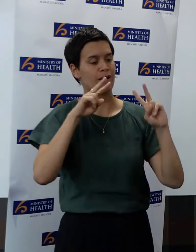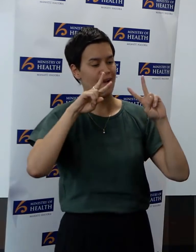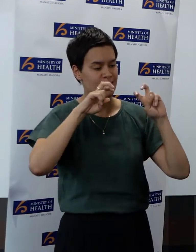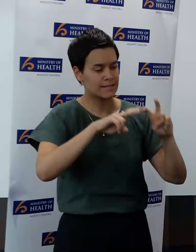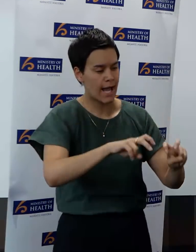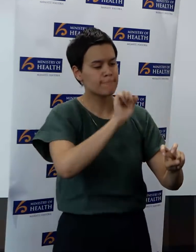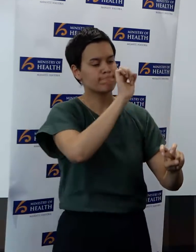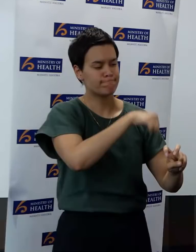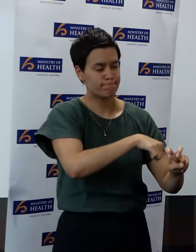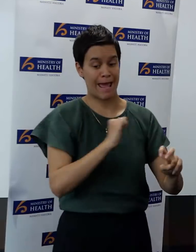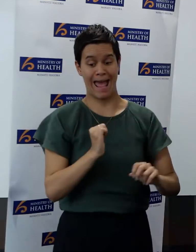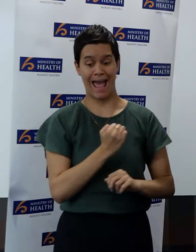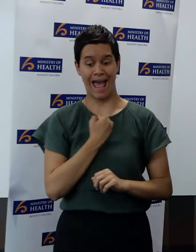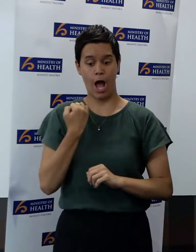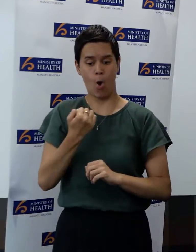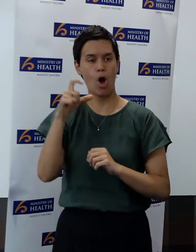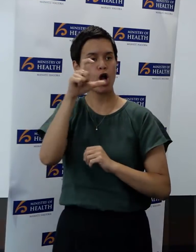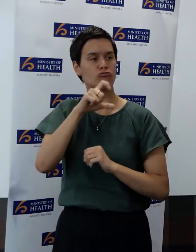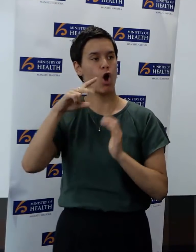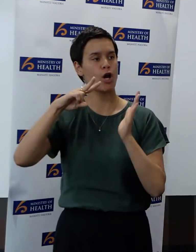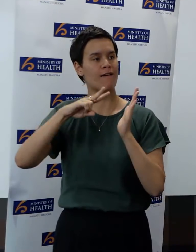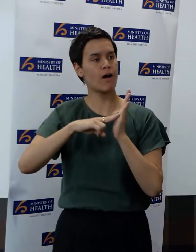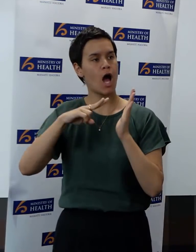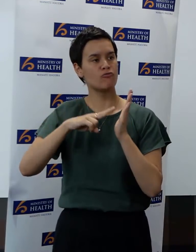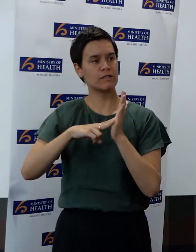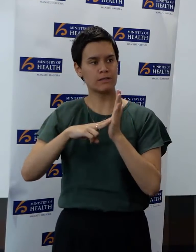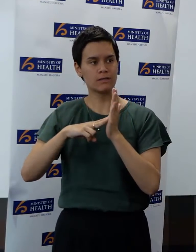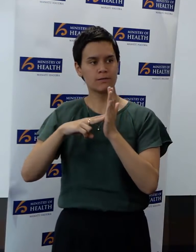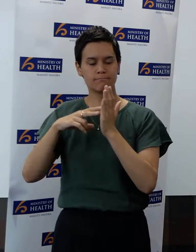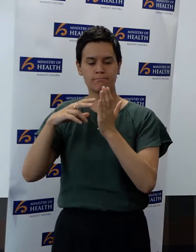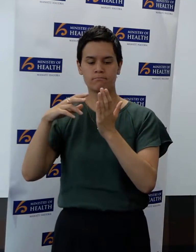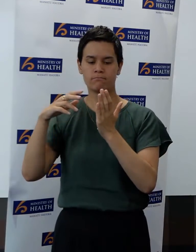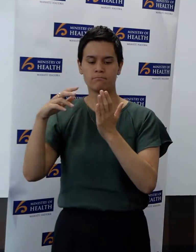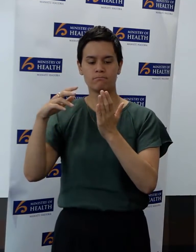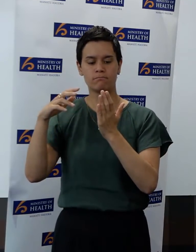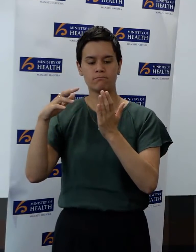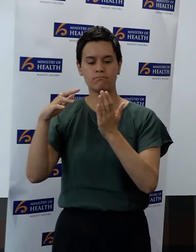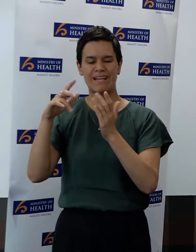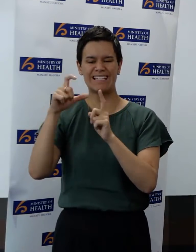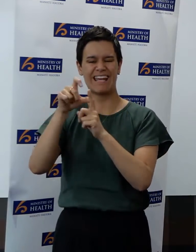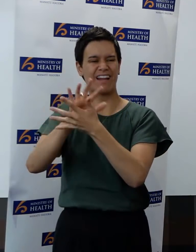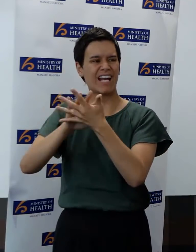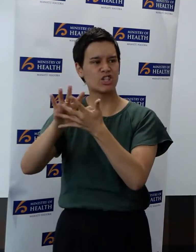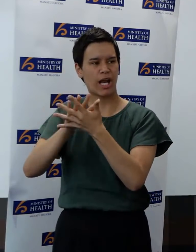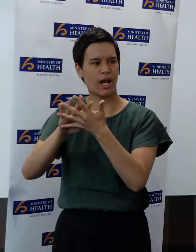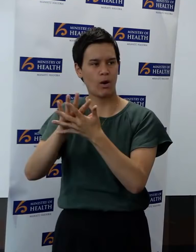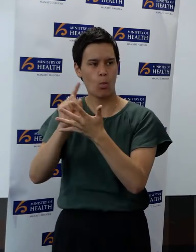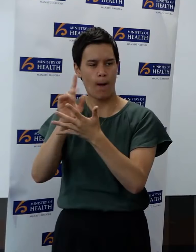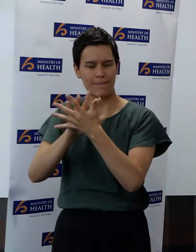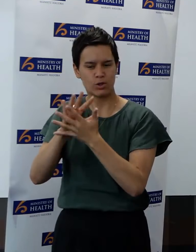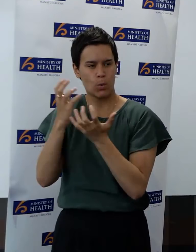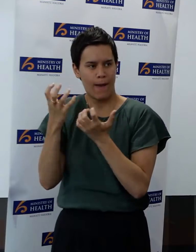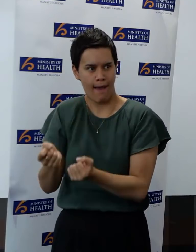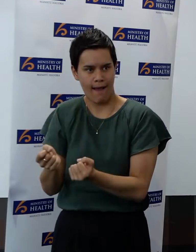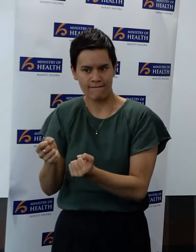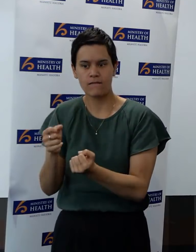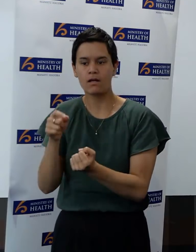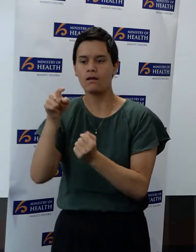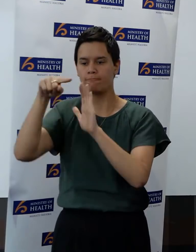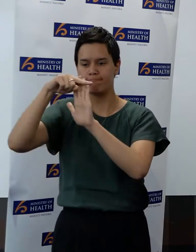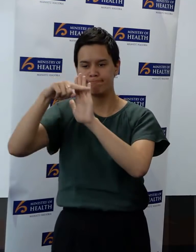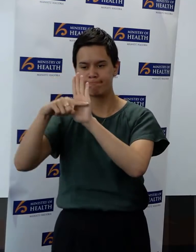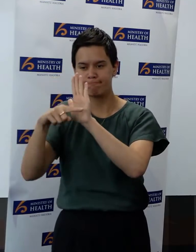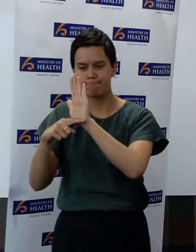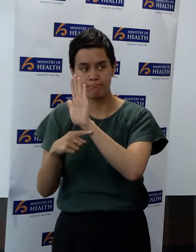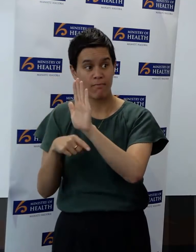that definition. There have been testing done on a number of other people, in a handful of people on a precautionary basis. None of those people